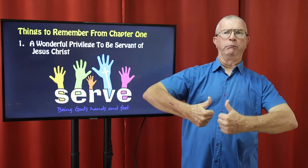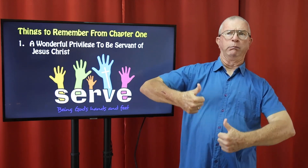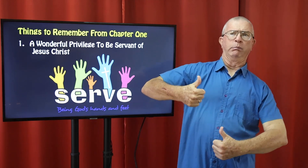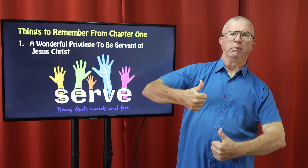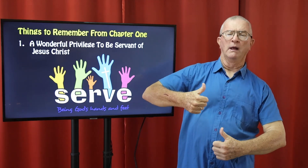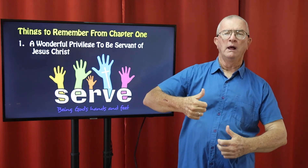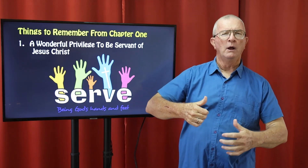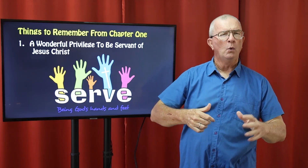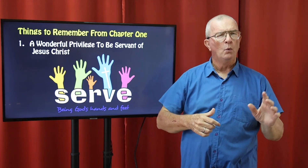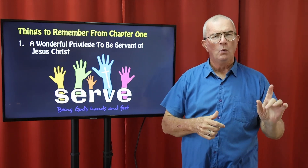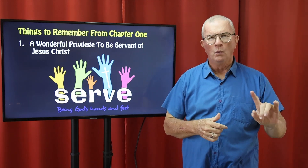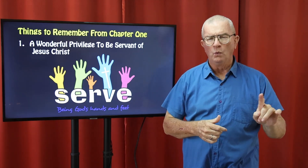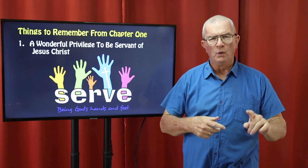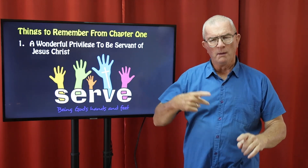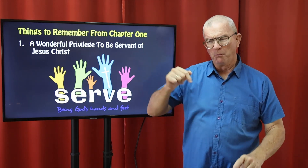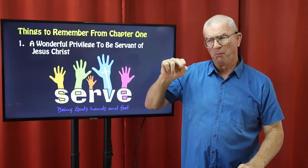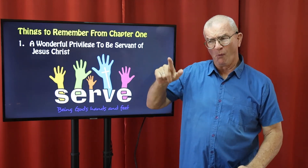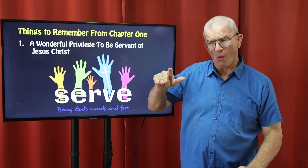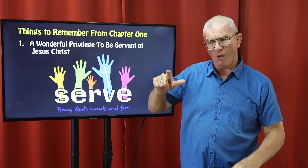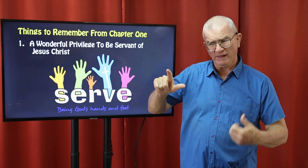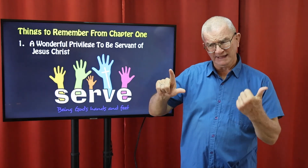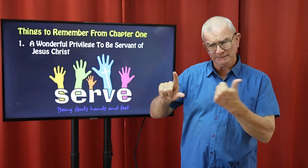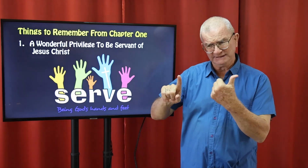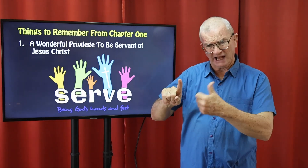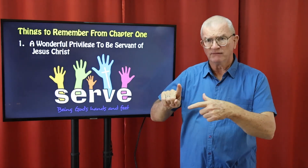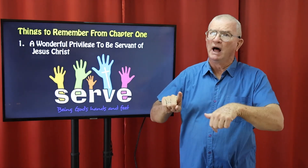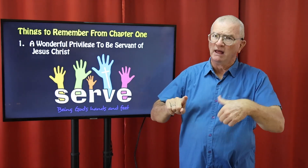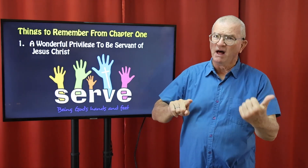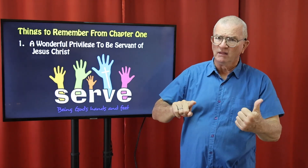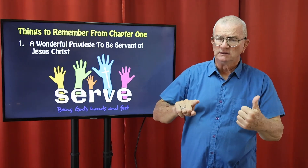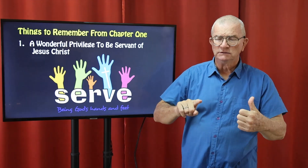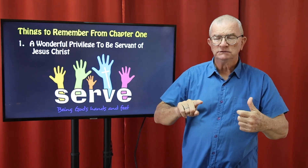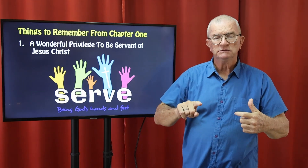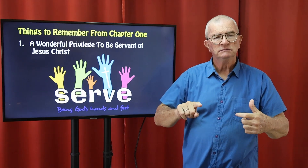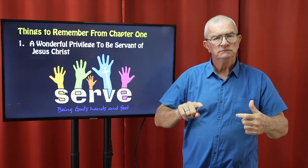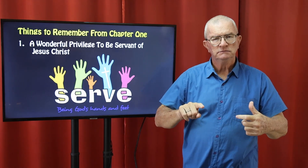want to become a boss. Paul himself and others